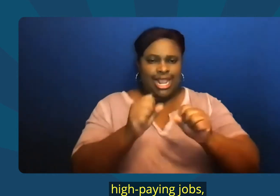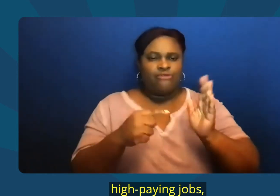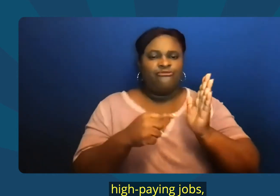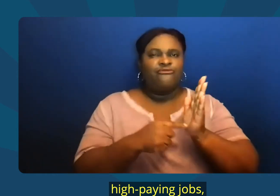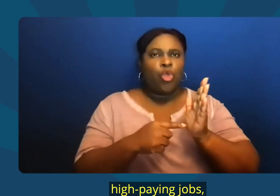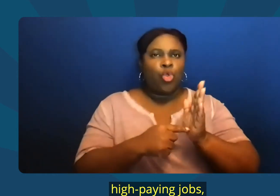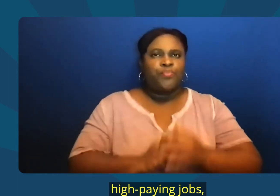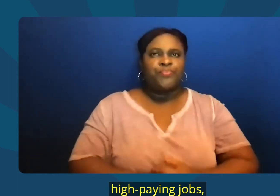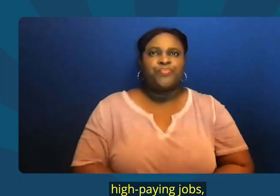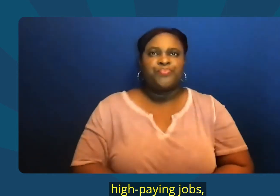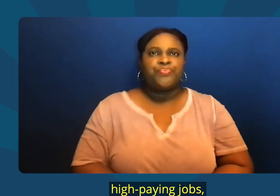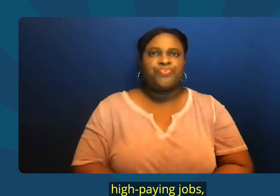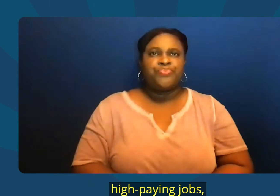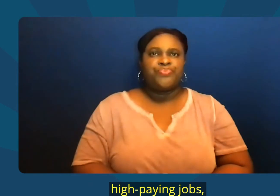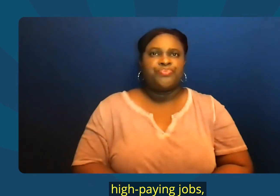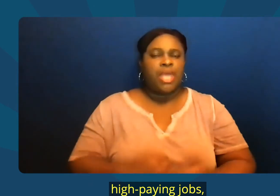care.